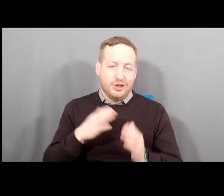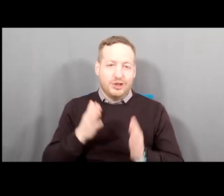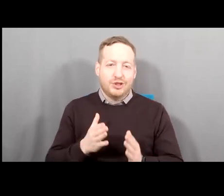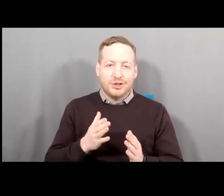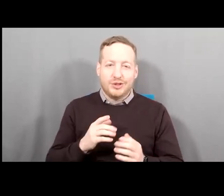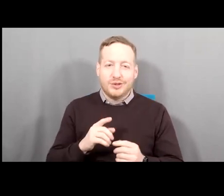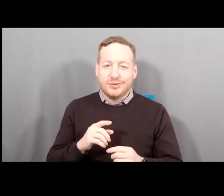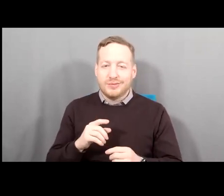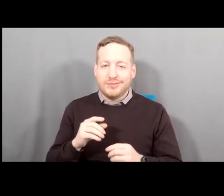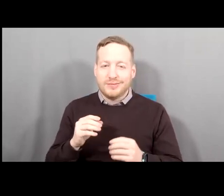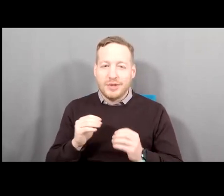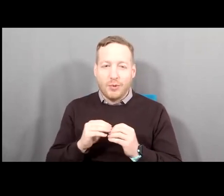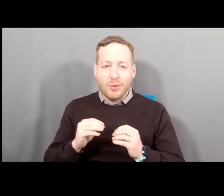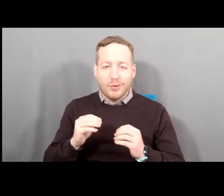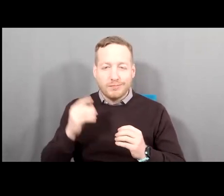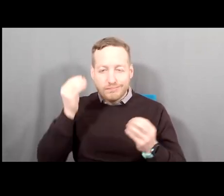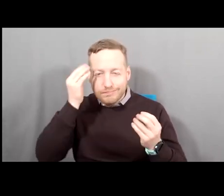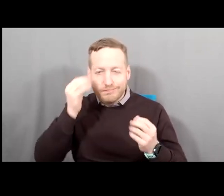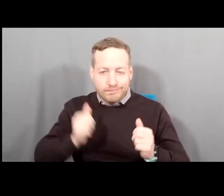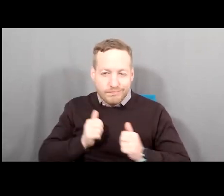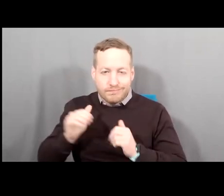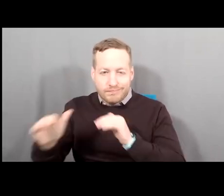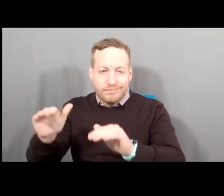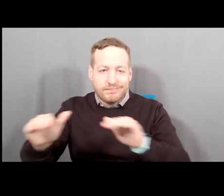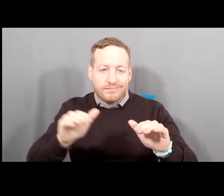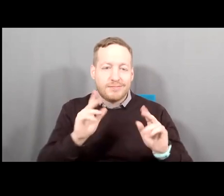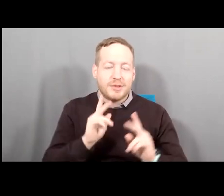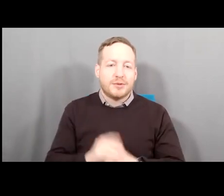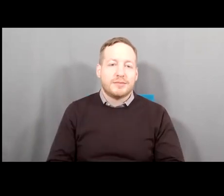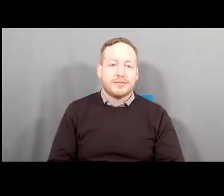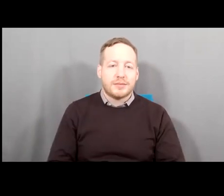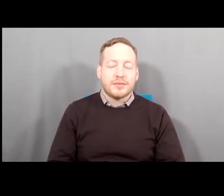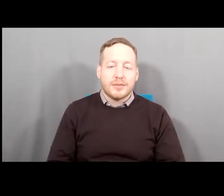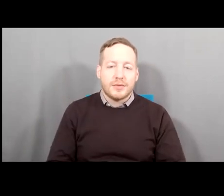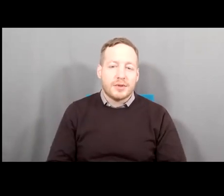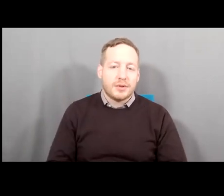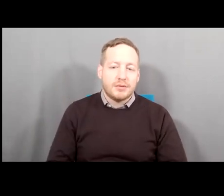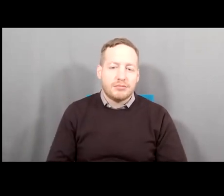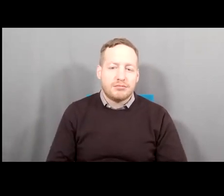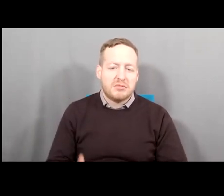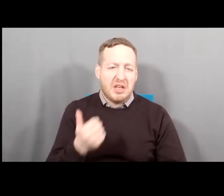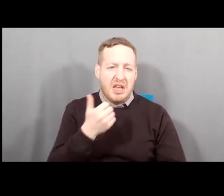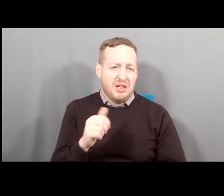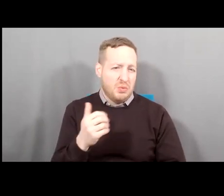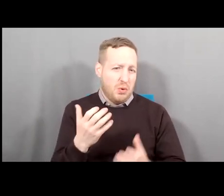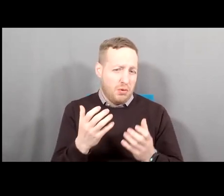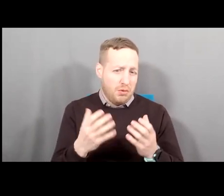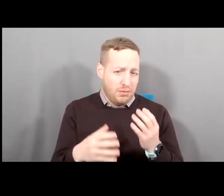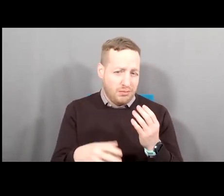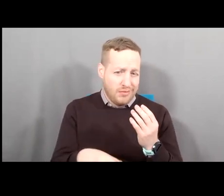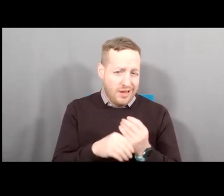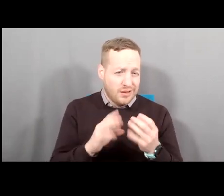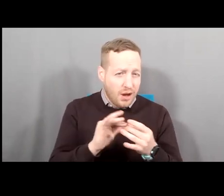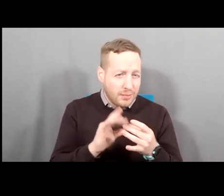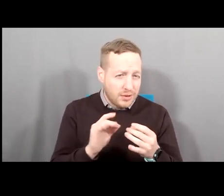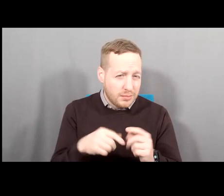So I'm going to ask some of the commissioners to be a little bit more creative and proactive in reaching out to the